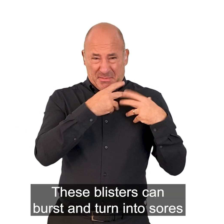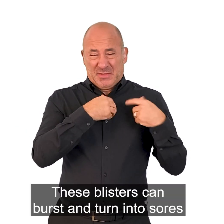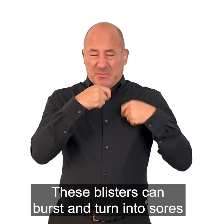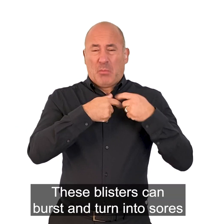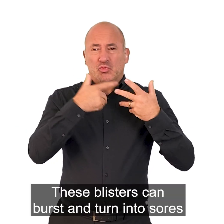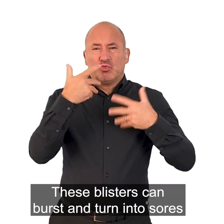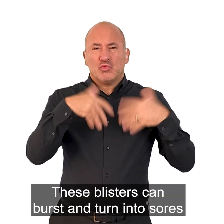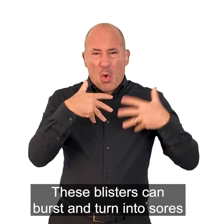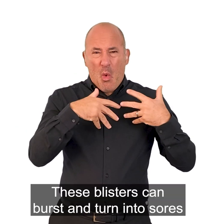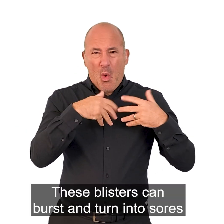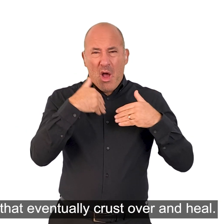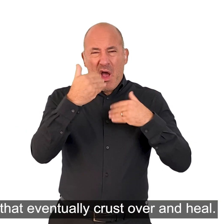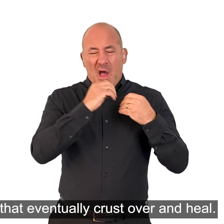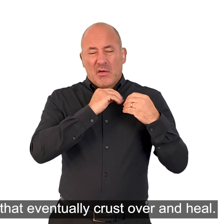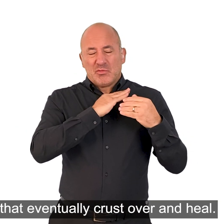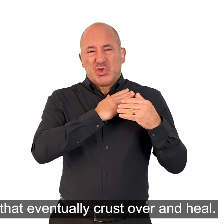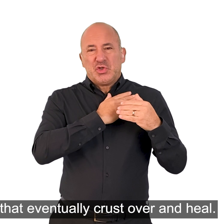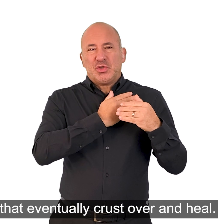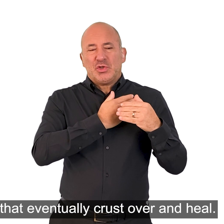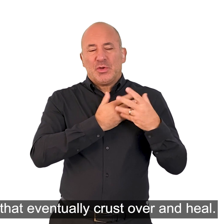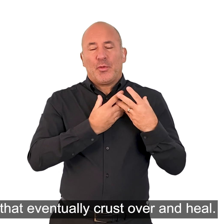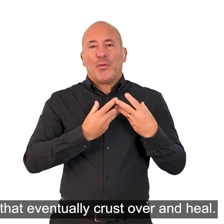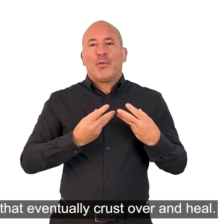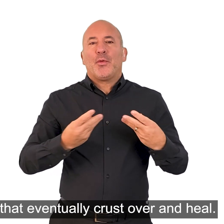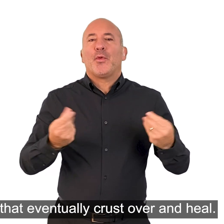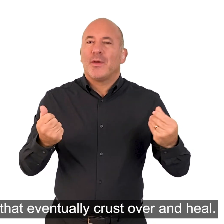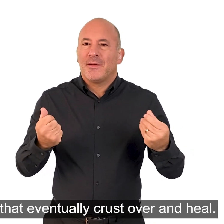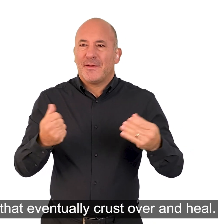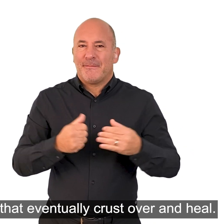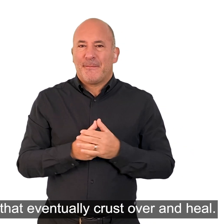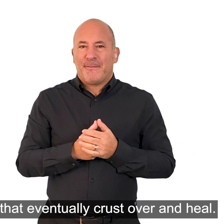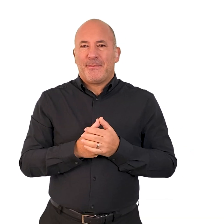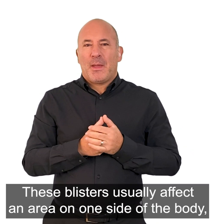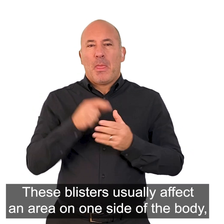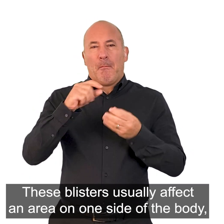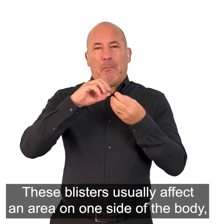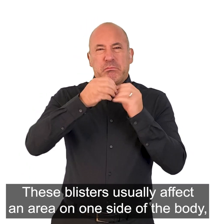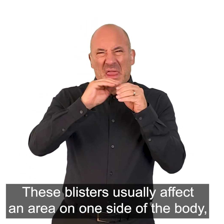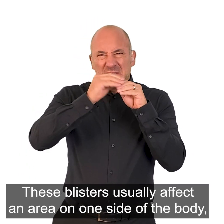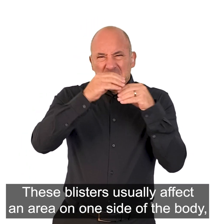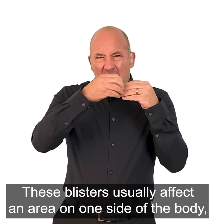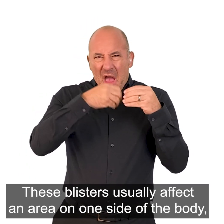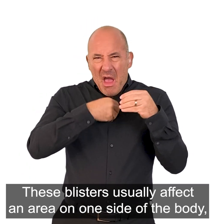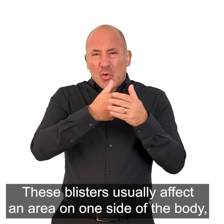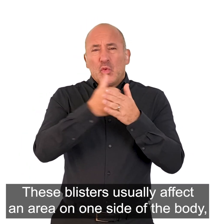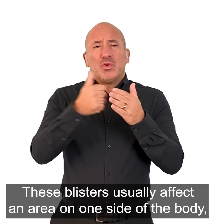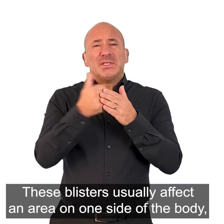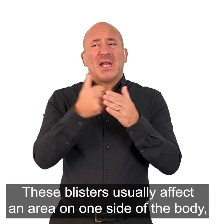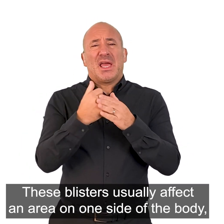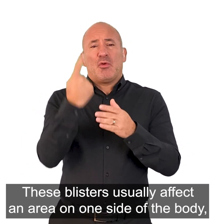can burst and turn into sores that eventually crust over and heal. These blisters usually